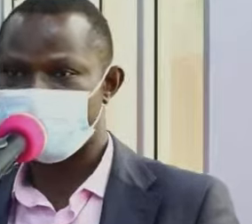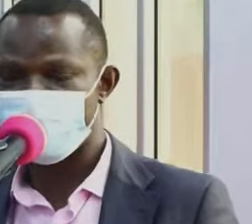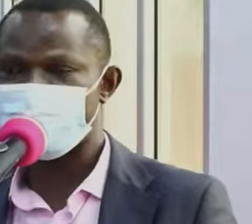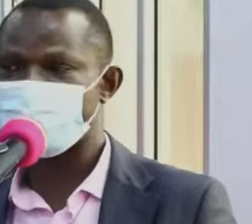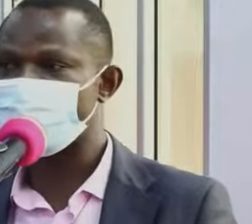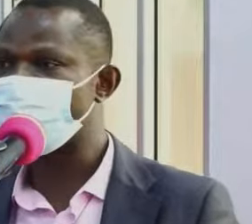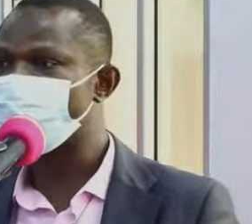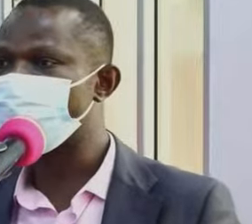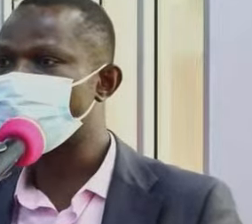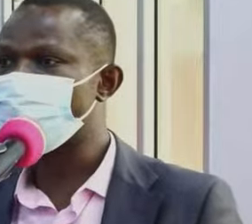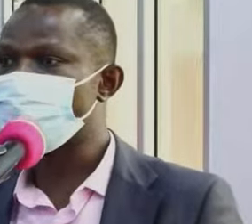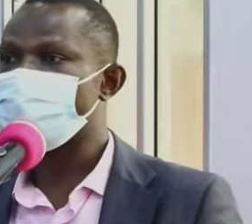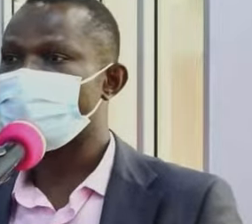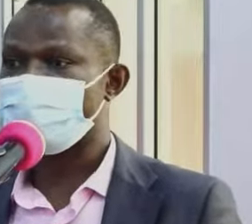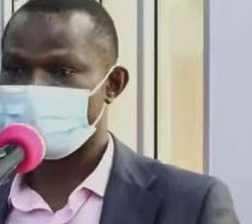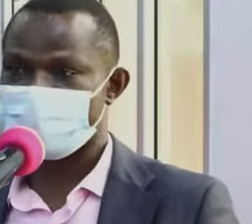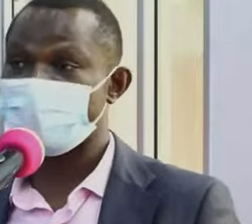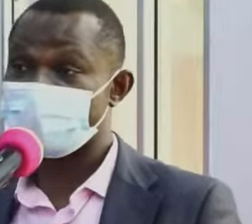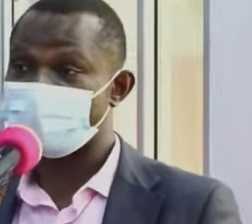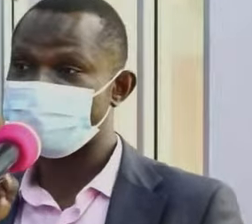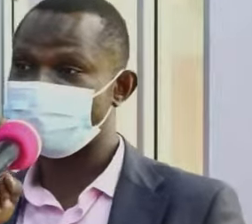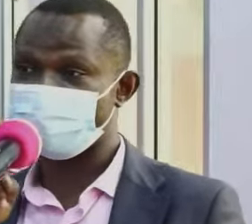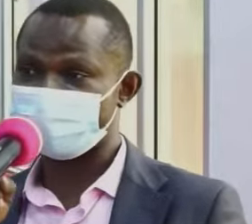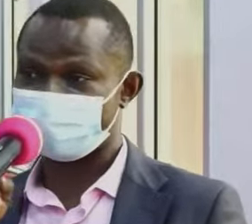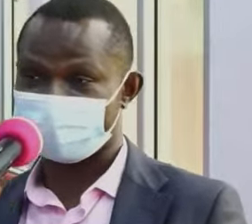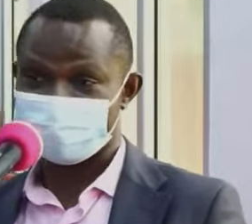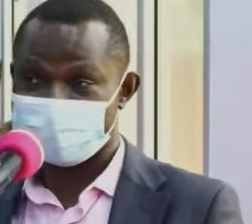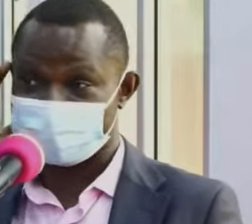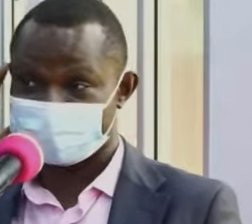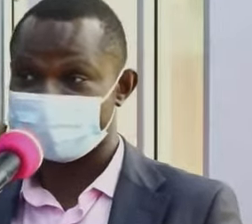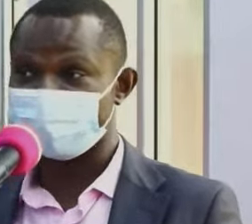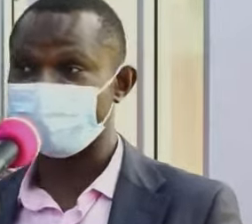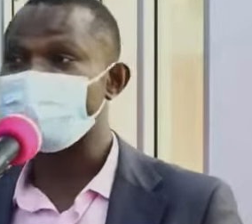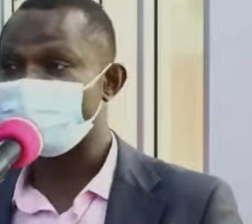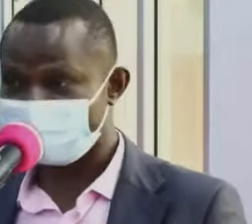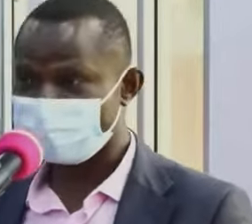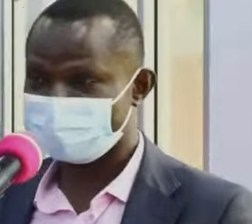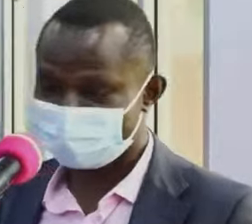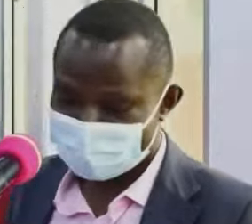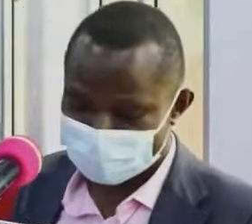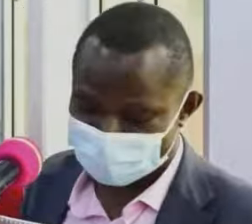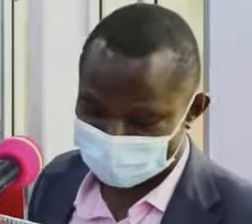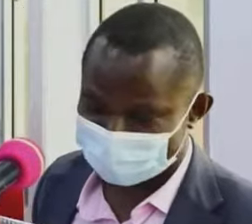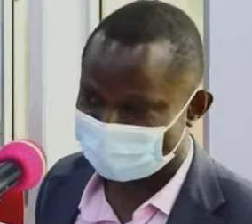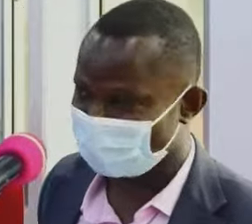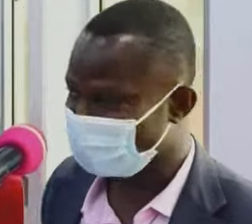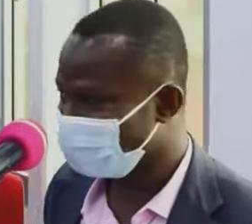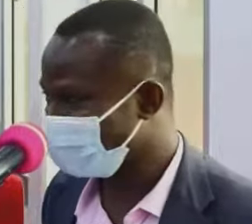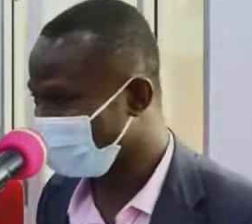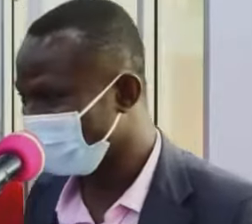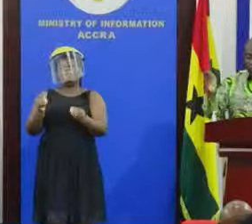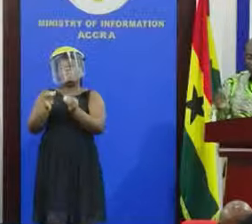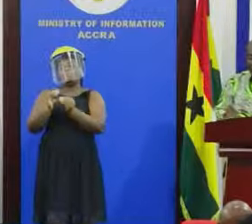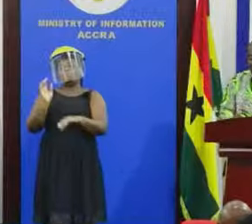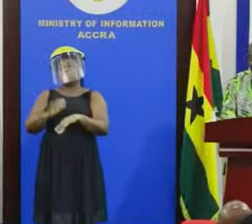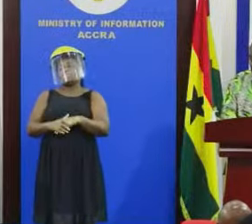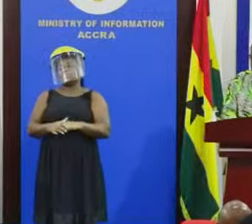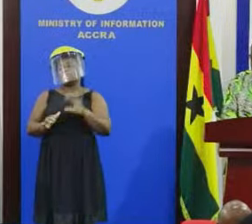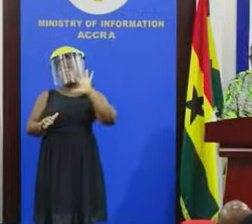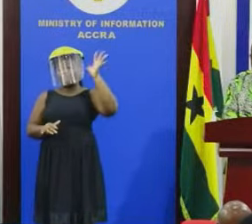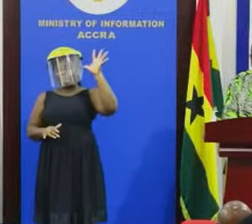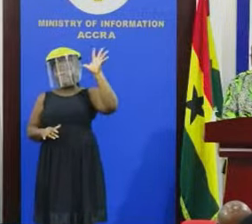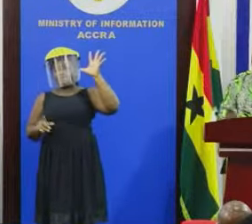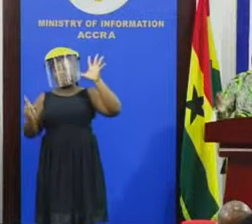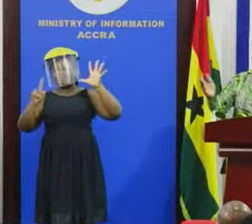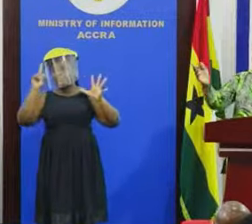the issues. Now you've done more than 4 questions. This is also very critical. No, I'm saying now you've done more than 4 questions because you said you had 4. So let's go to number 5. You